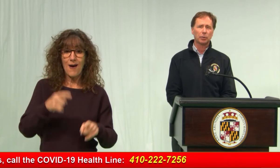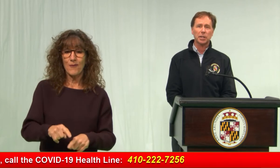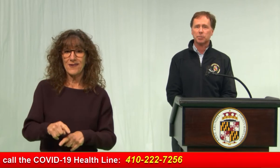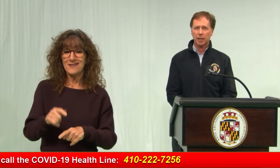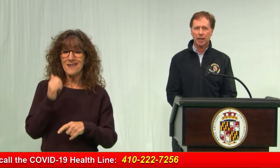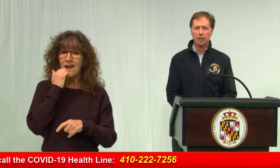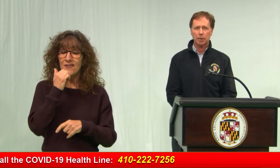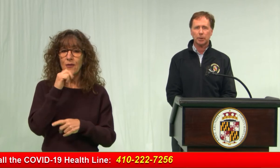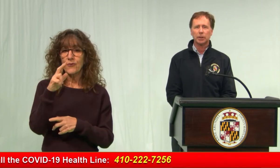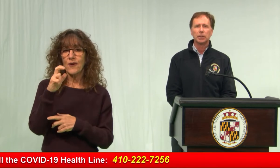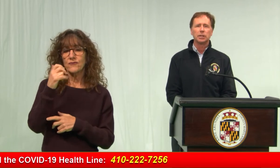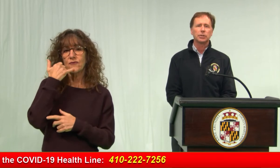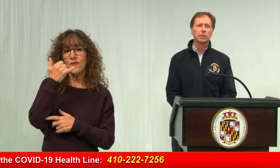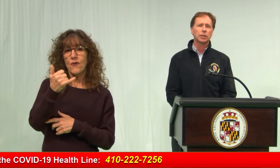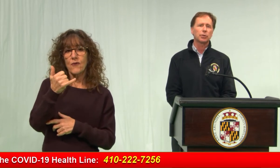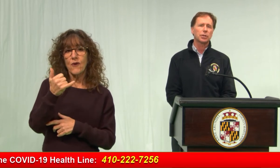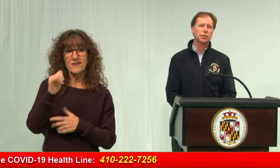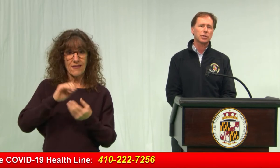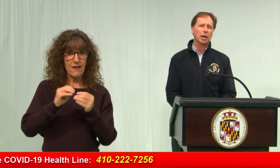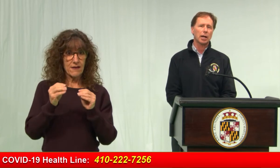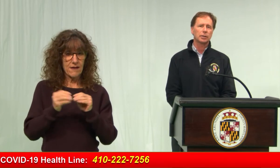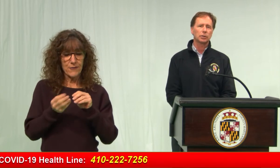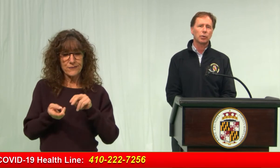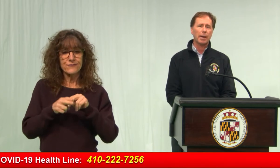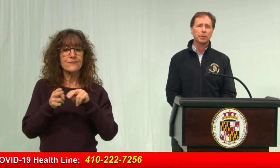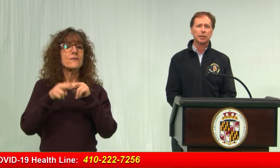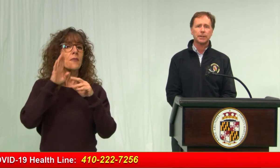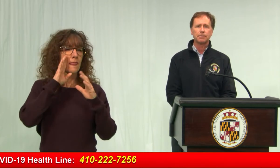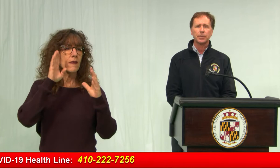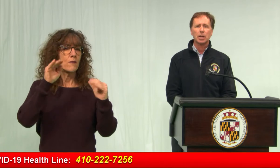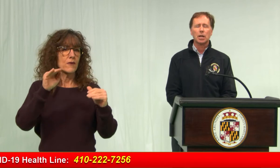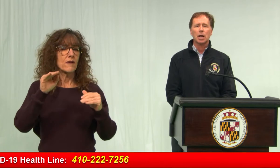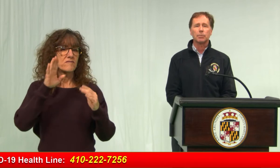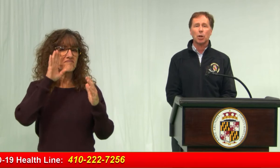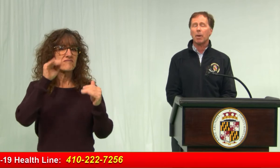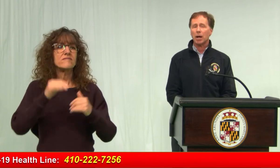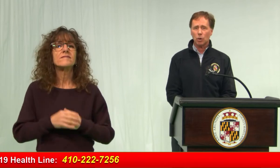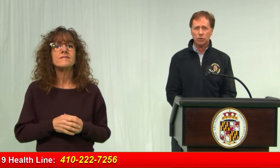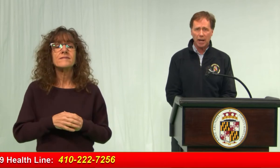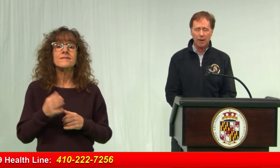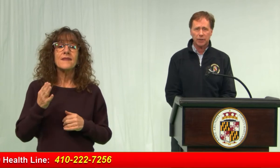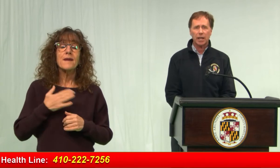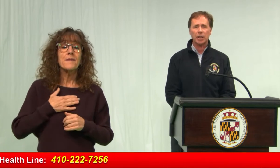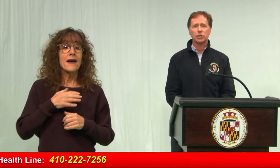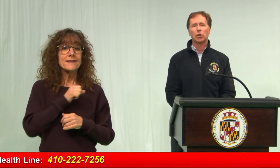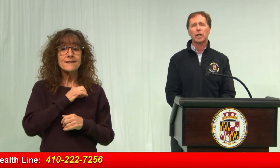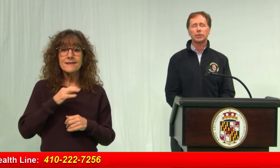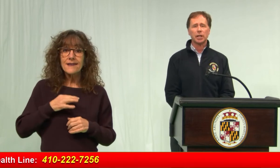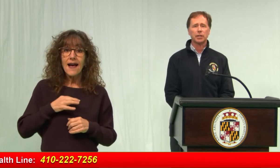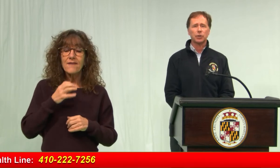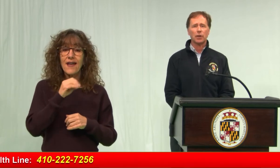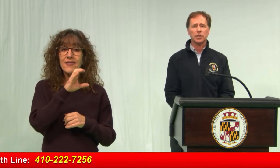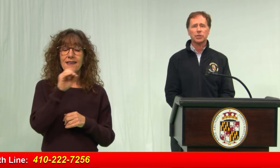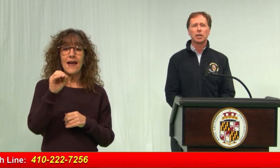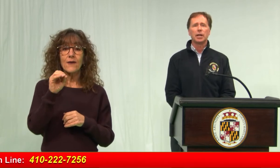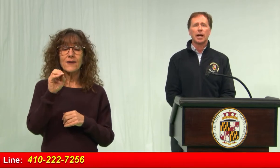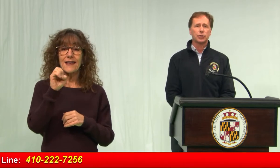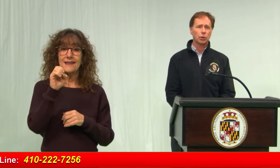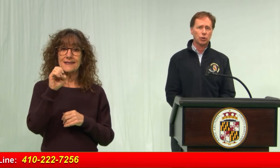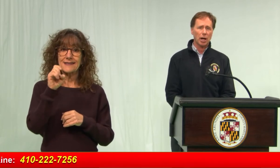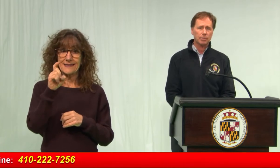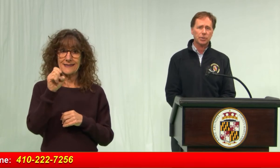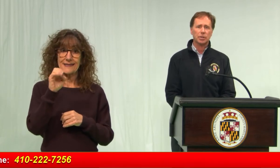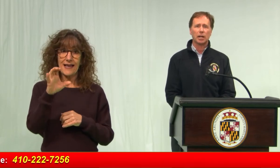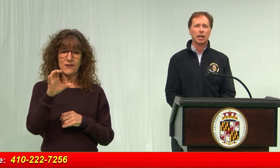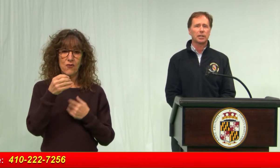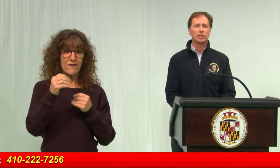right now, and we expect that number to increase rapidly. So my whole staff in the county's executive's office has